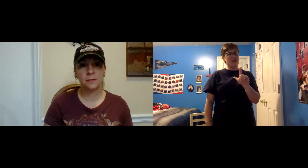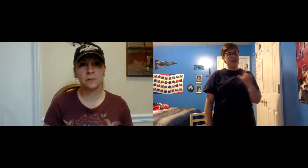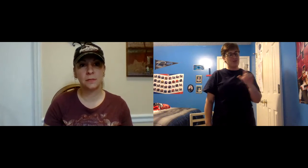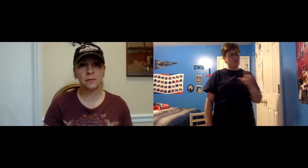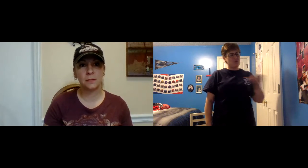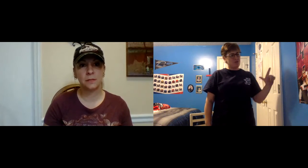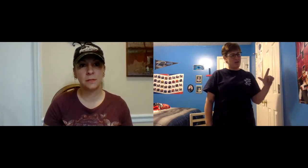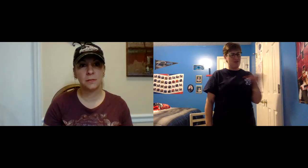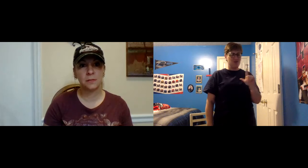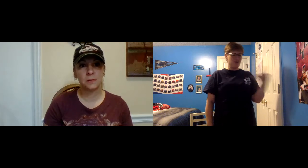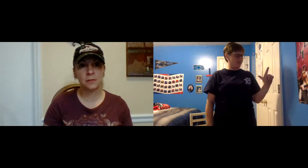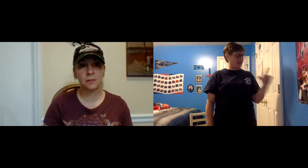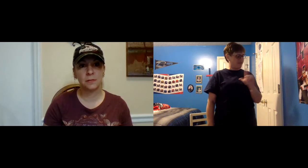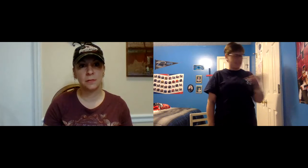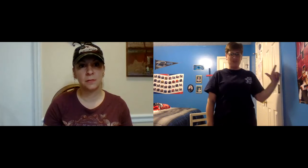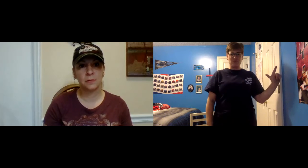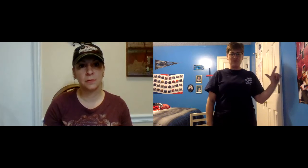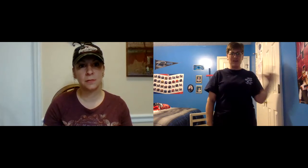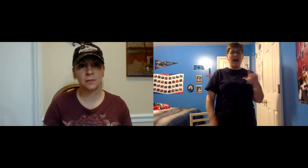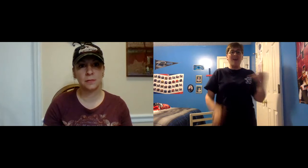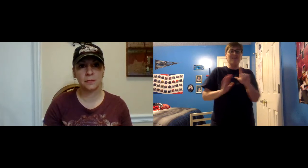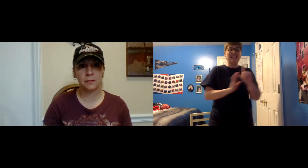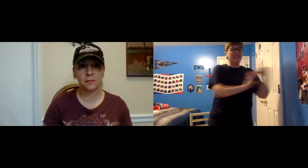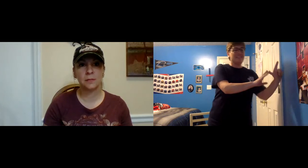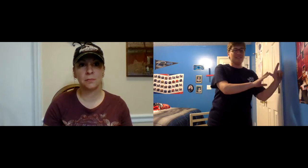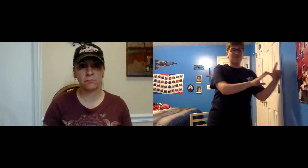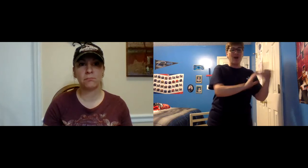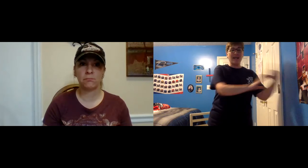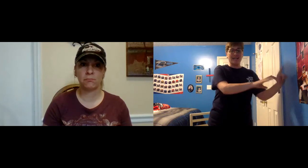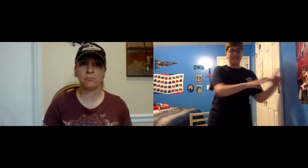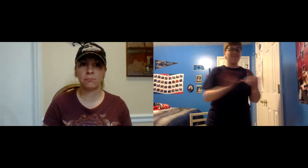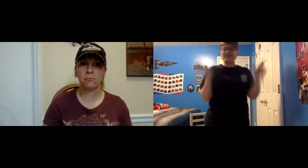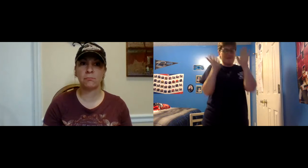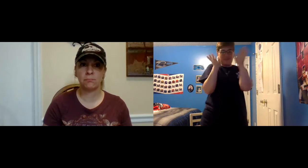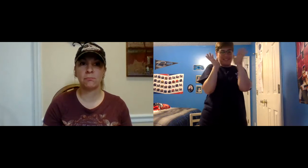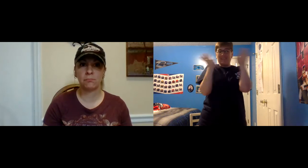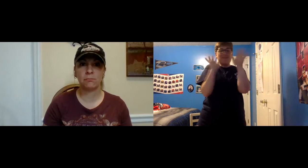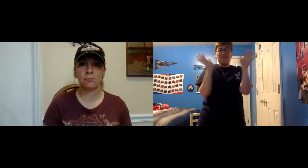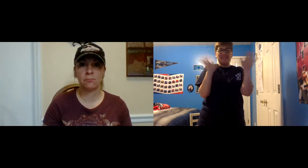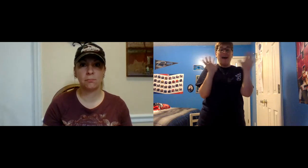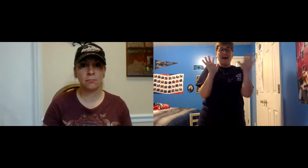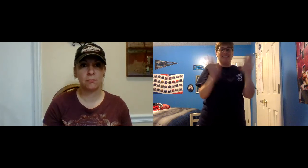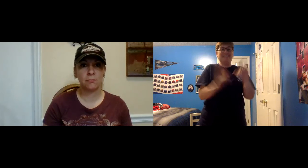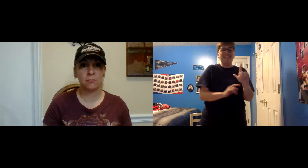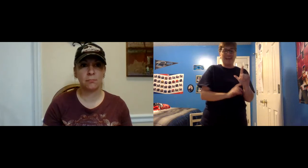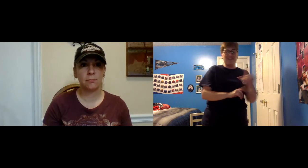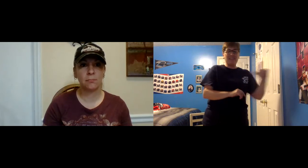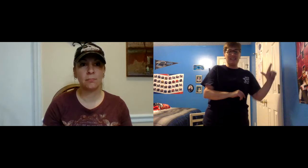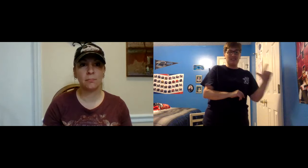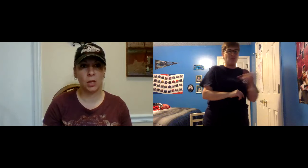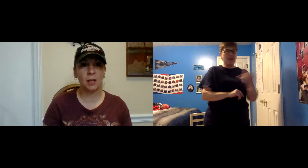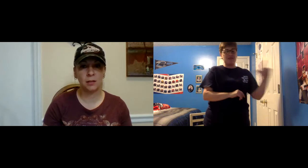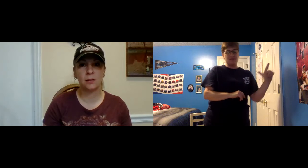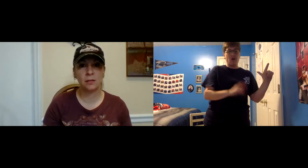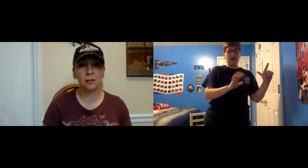I've never asked her, which way do you do left? I feel like this is right for some reason, even though it's not. I feel like